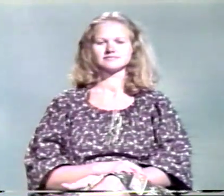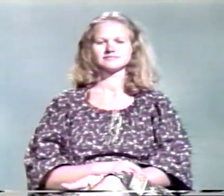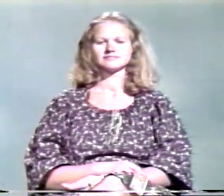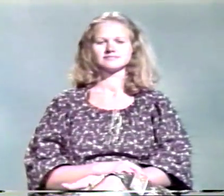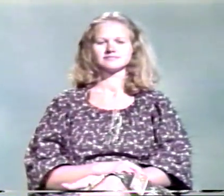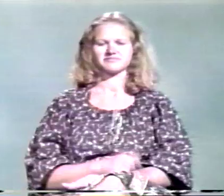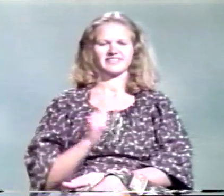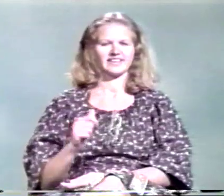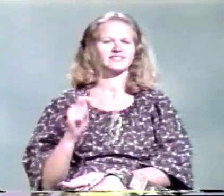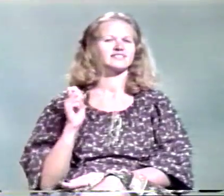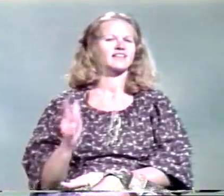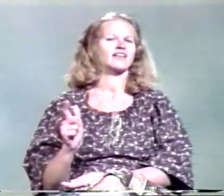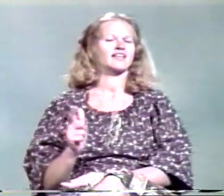Can tell.